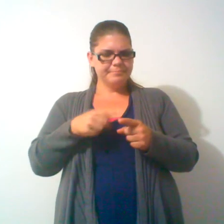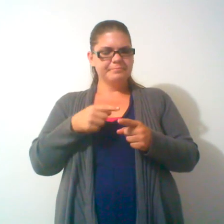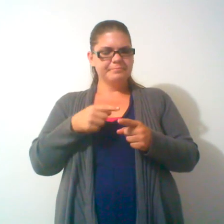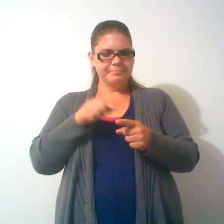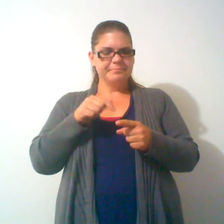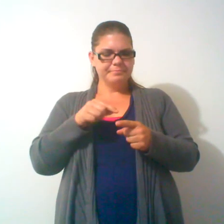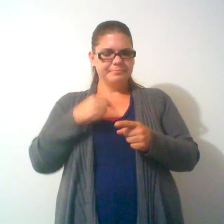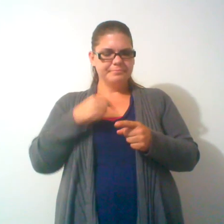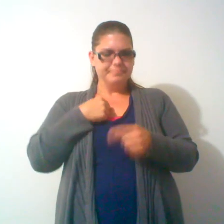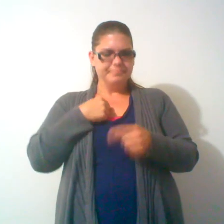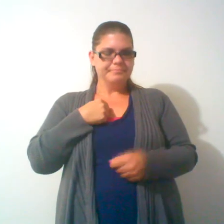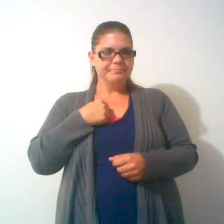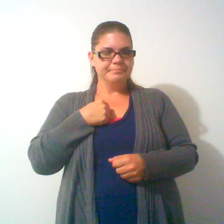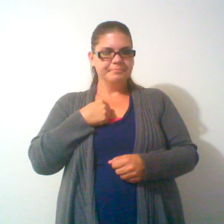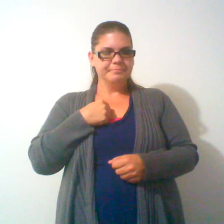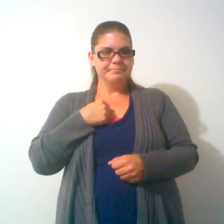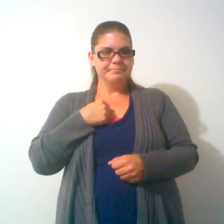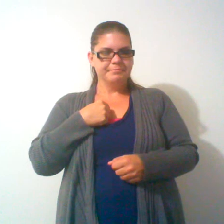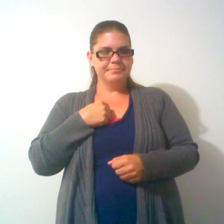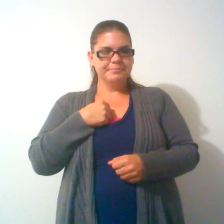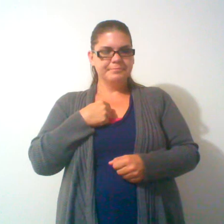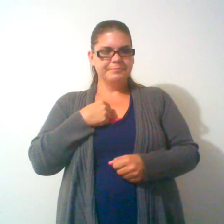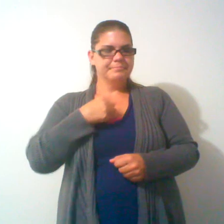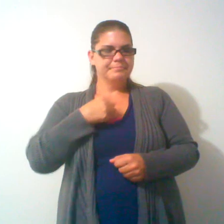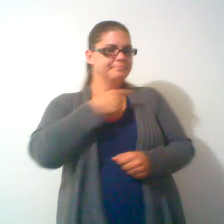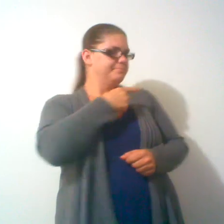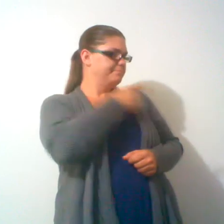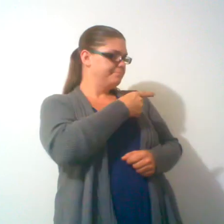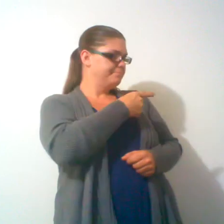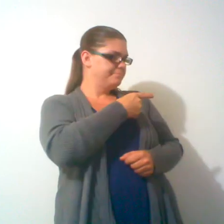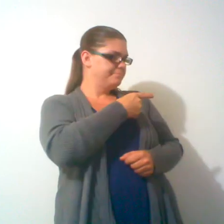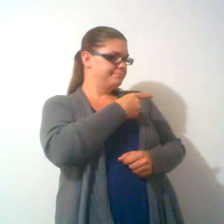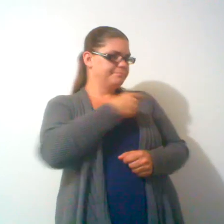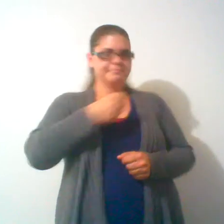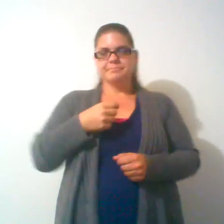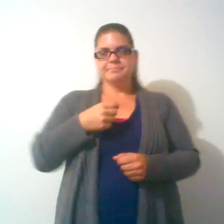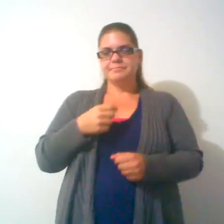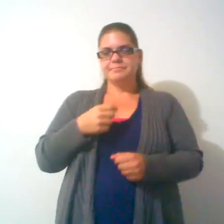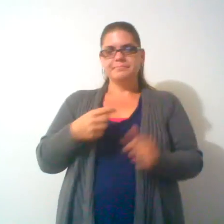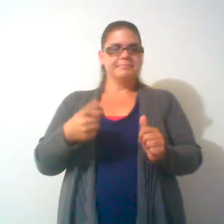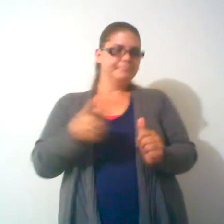Band-Aid proved to be adequate for my wound.